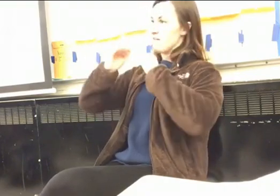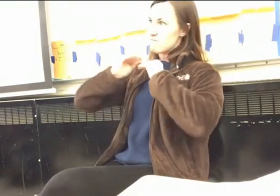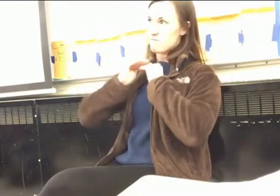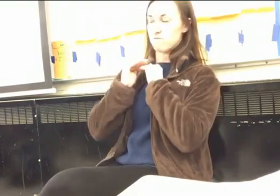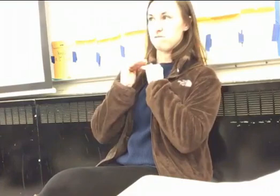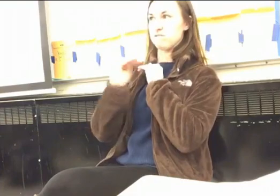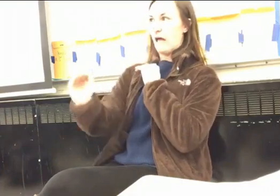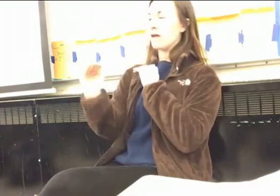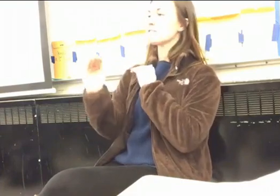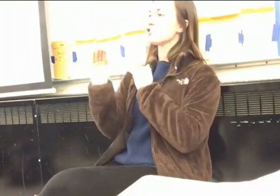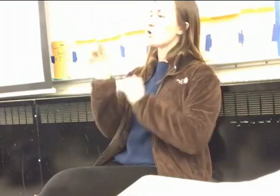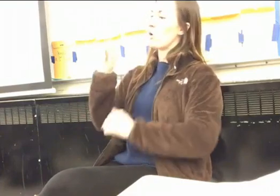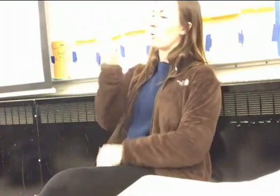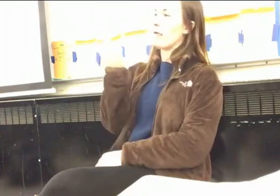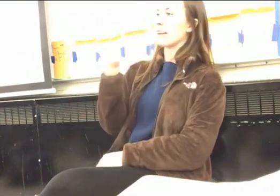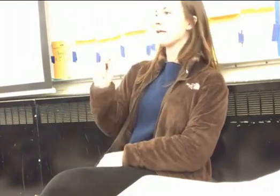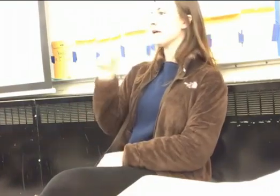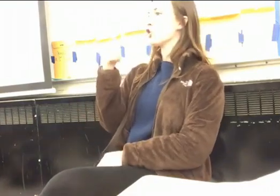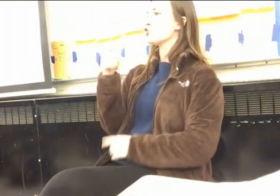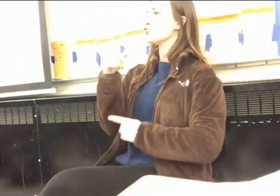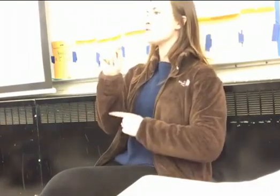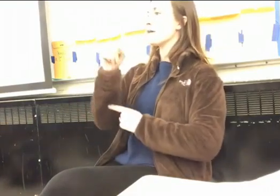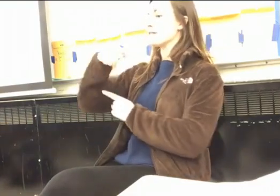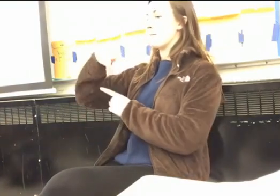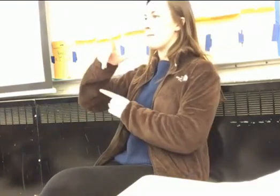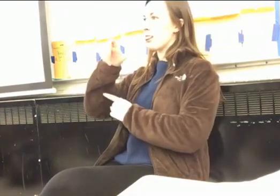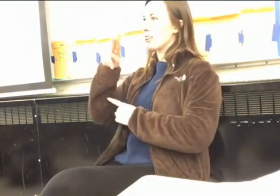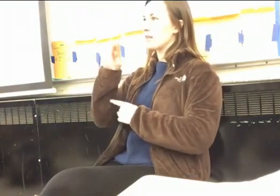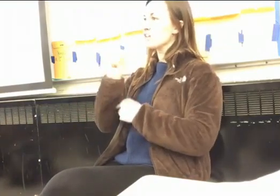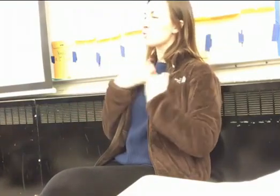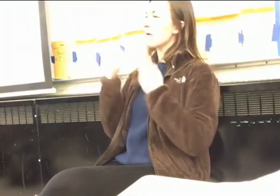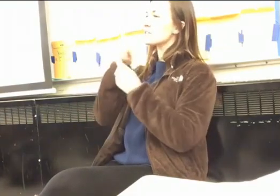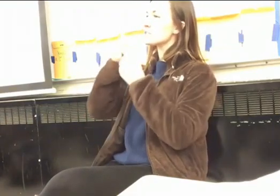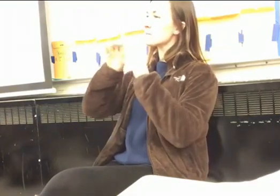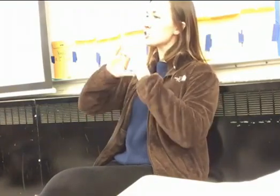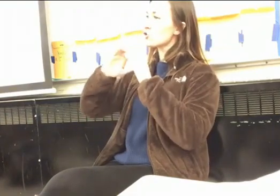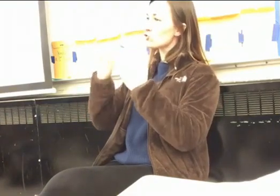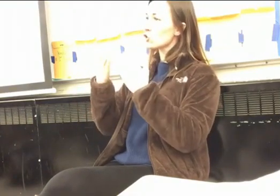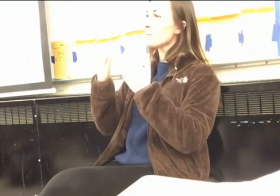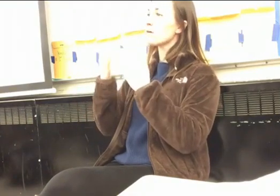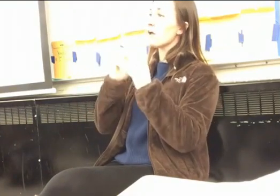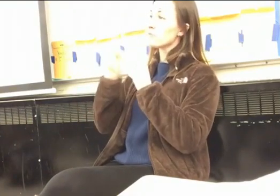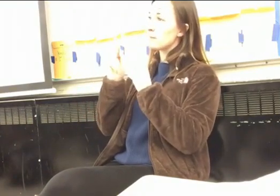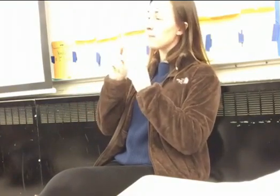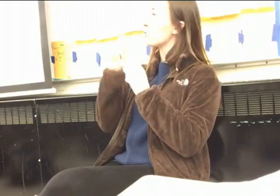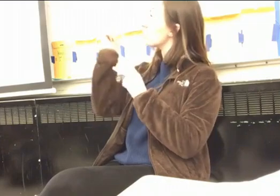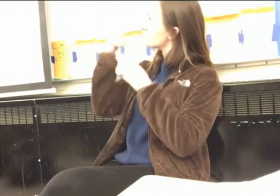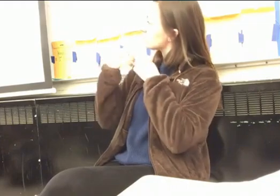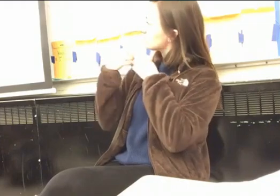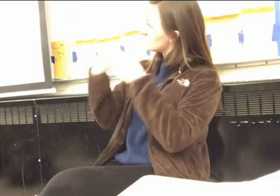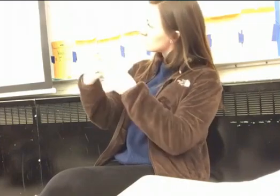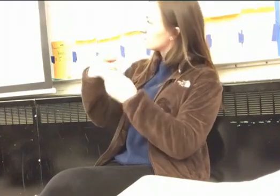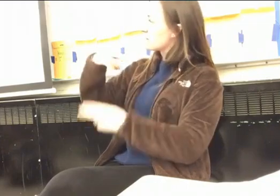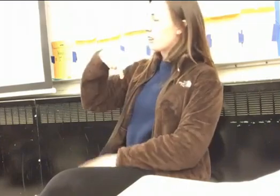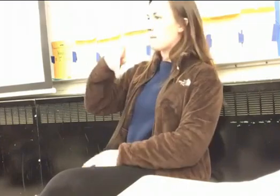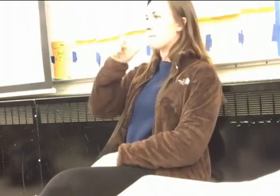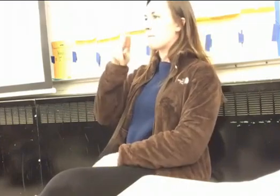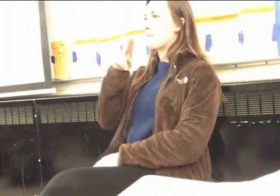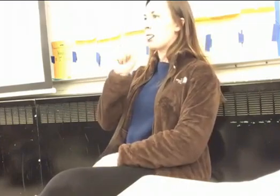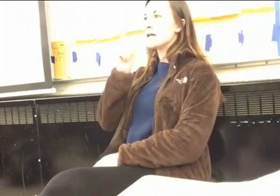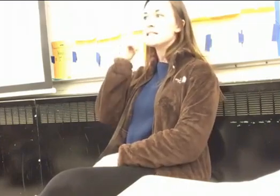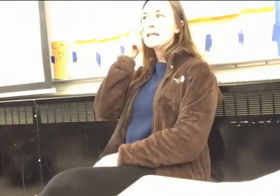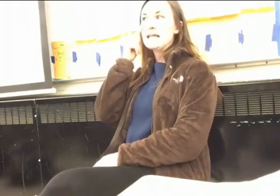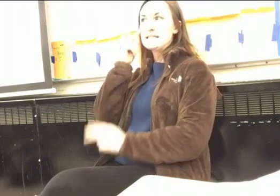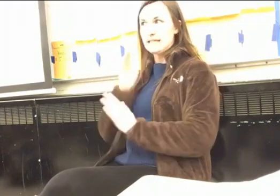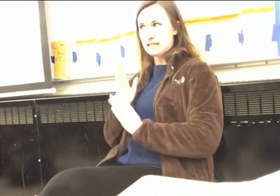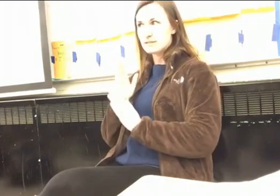be the Great Plains, and on the Great Plains, we have a specific group of people called the Great Plains Indians, otherwise known as just the Plains Indians. Now, these